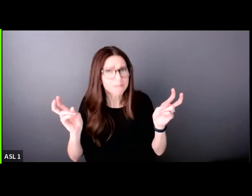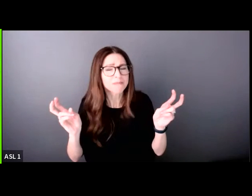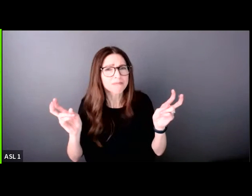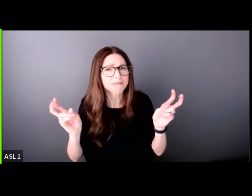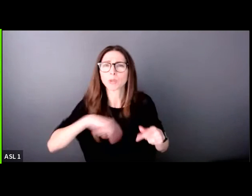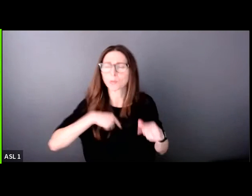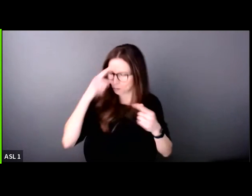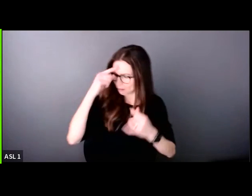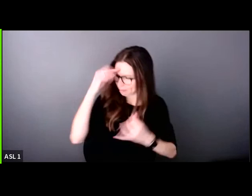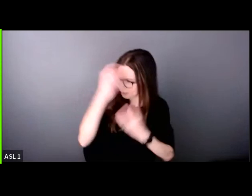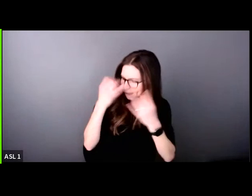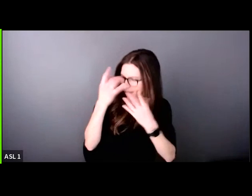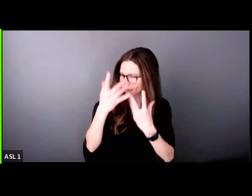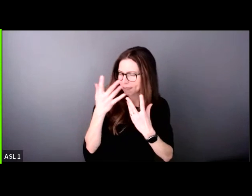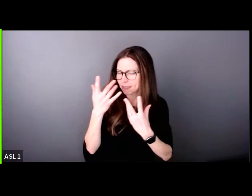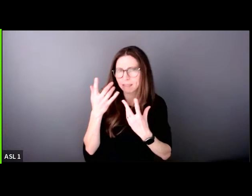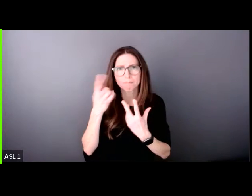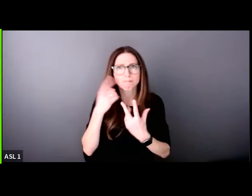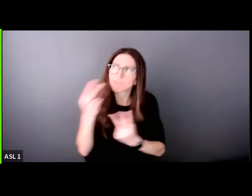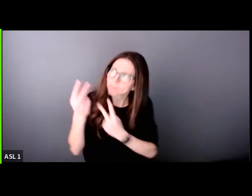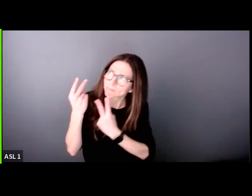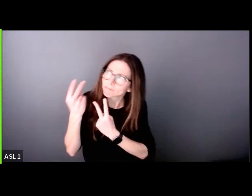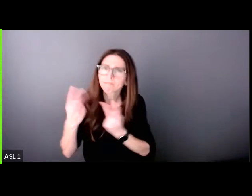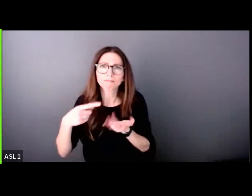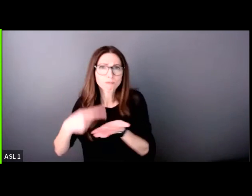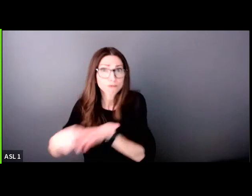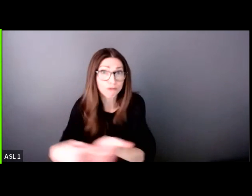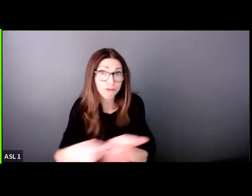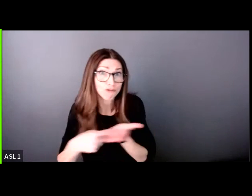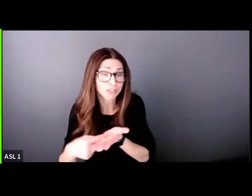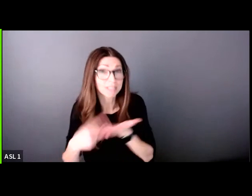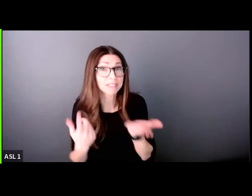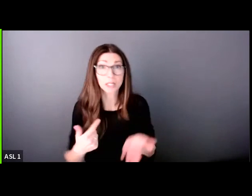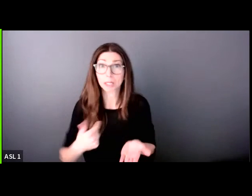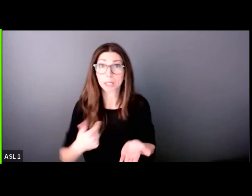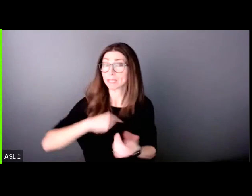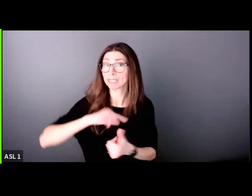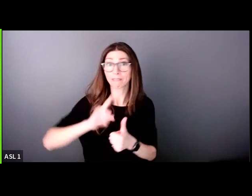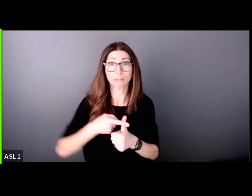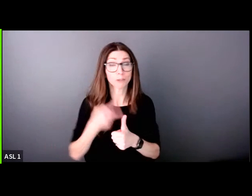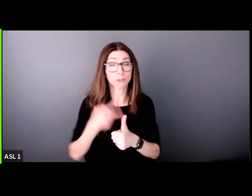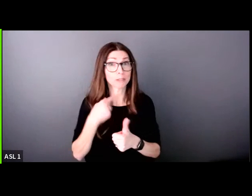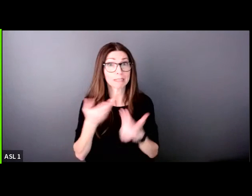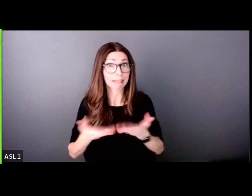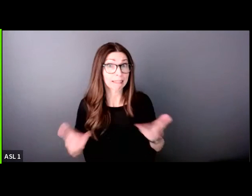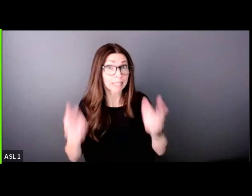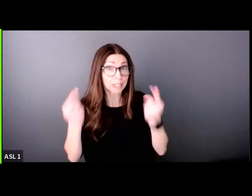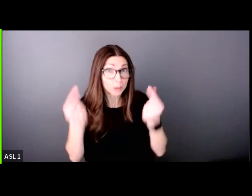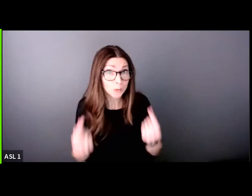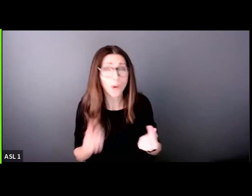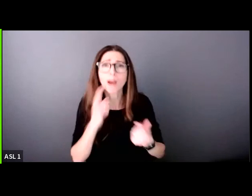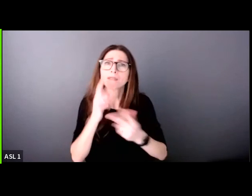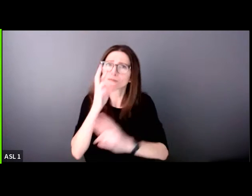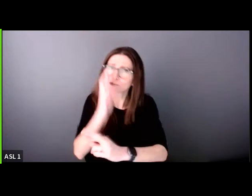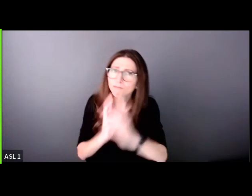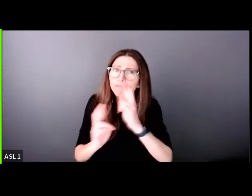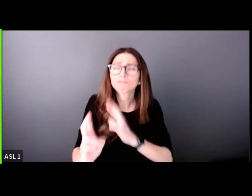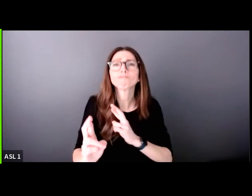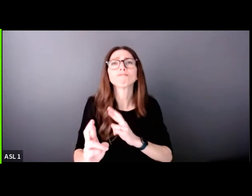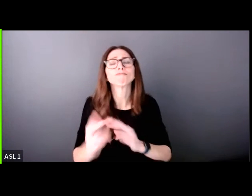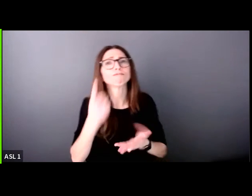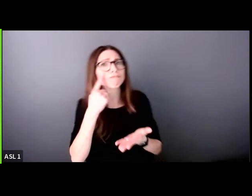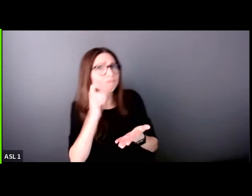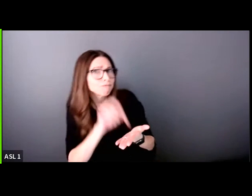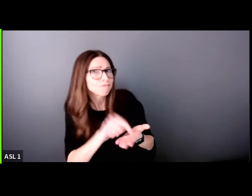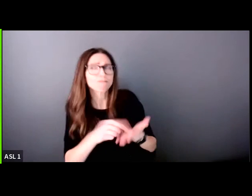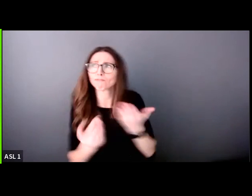and chat. So in our ways, when we gather to meet, the first business is to send greetings, to thanks, respect, and acknowledgements to all of the natural world, to all